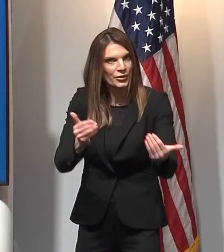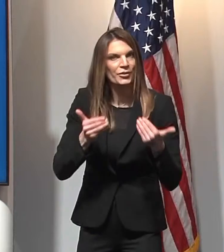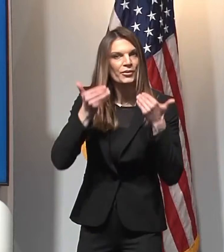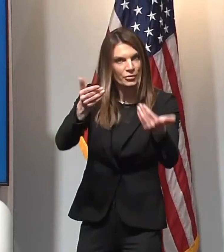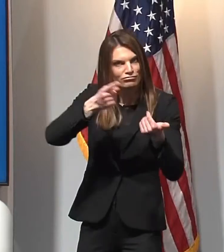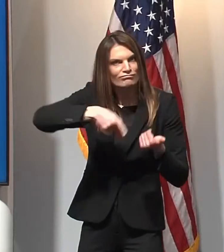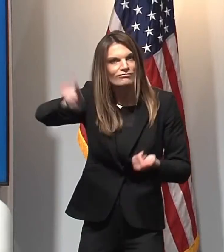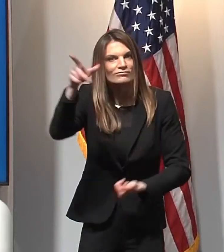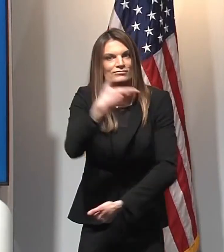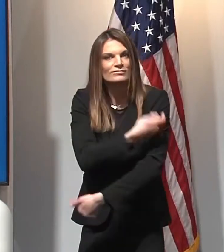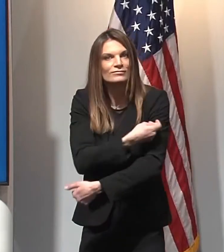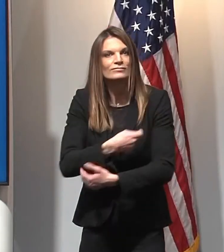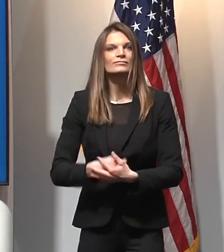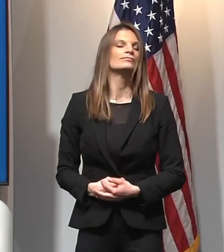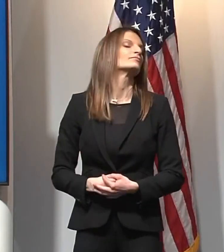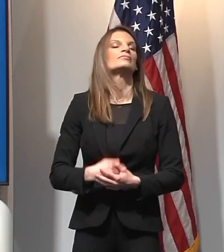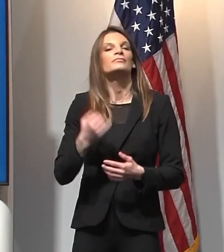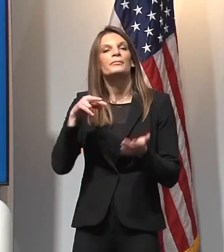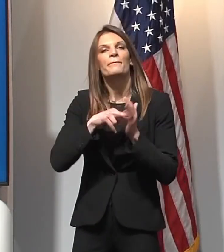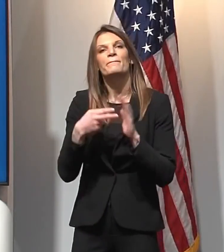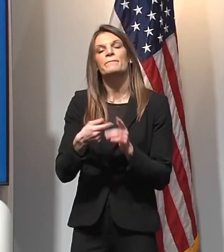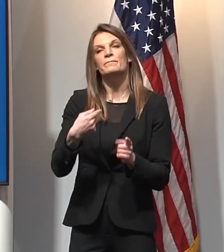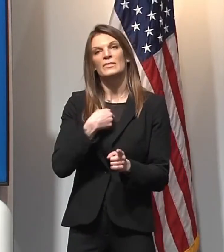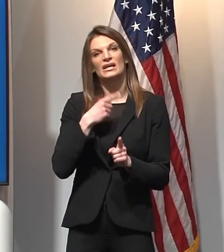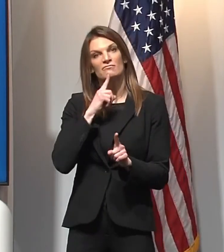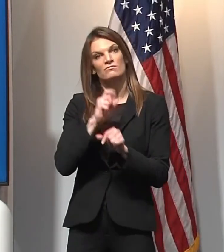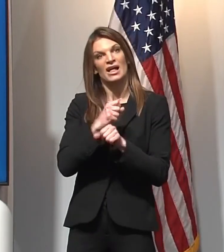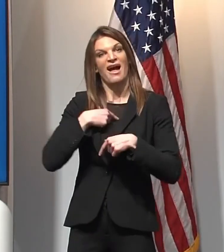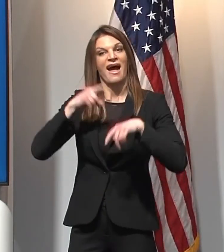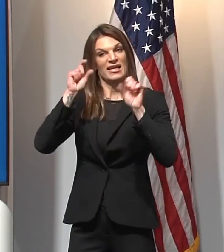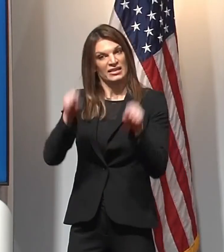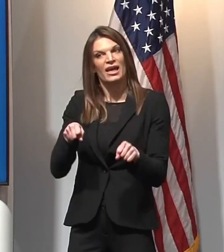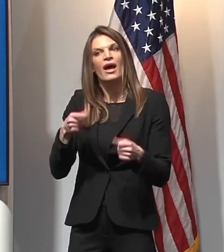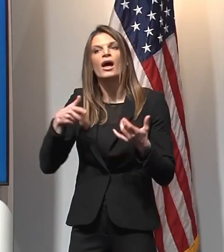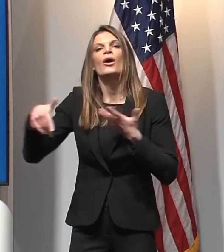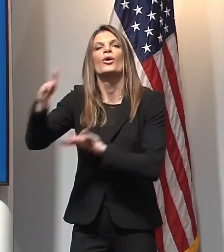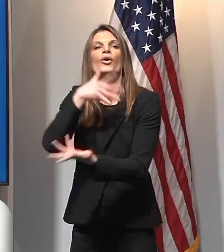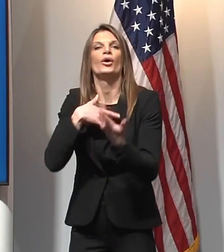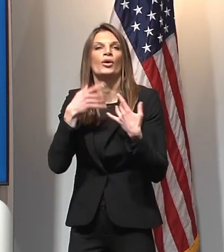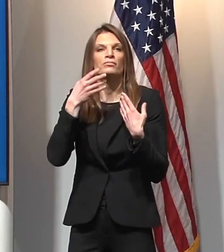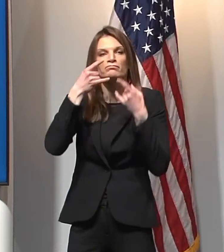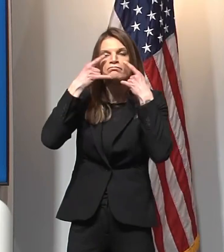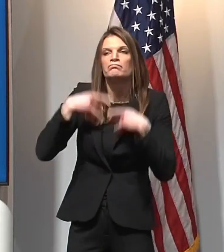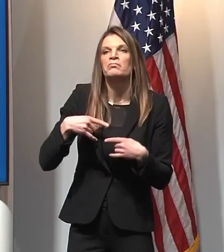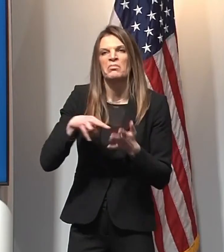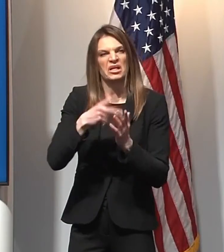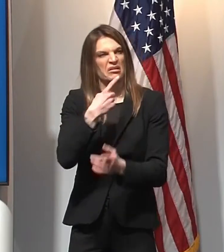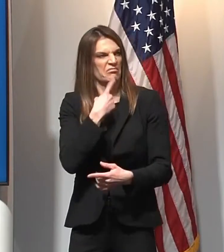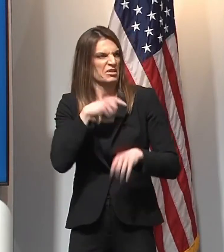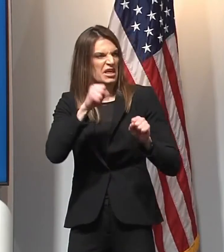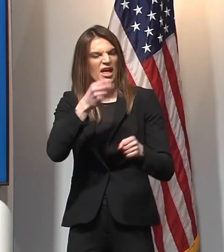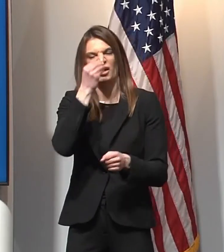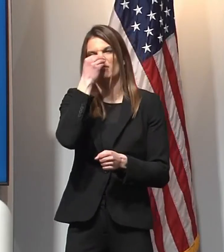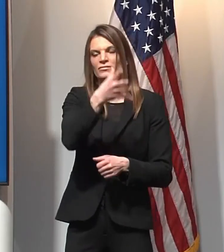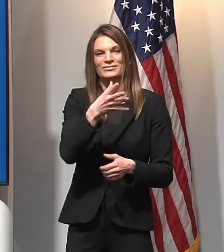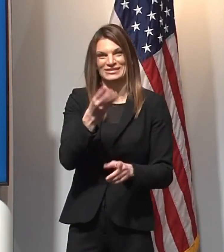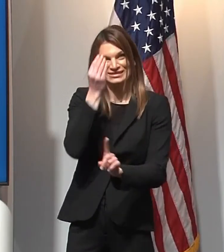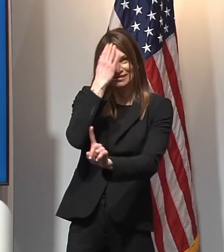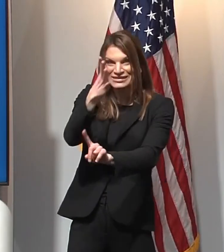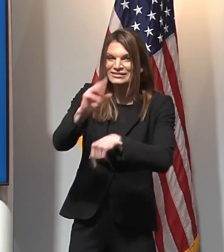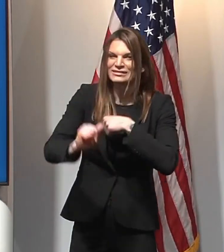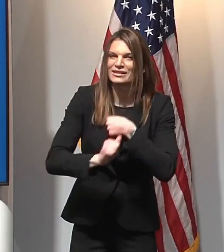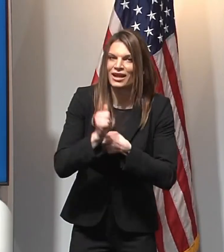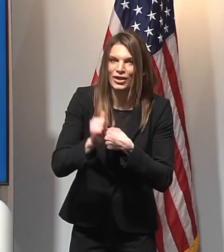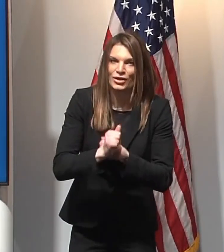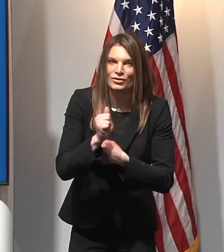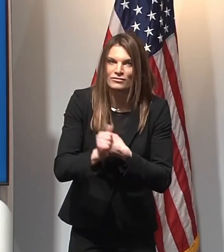because something may be legal, it does not mean that you have to do it or that it is safe to do so. Every time you are at a